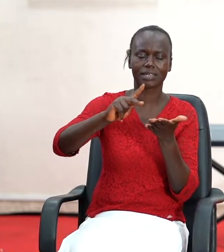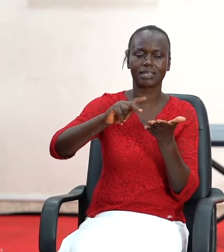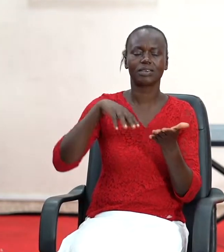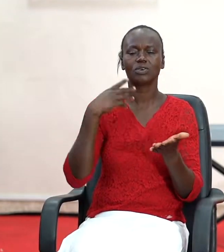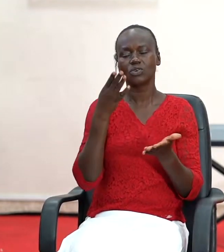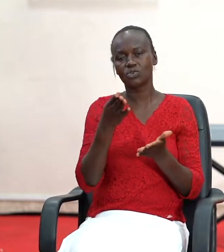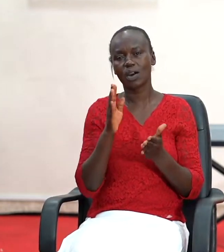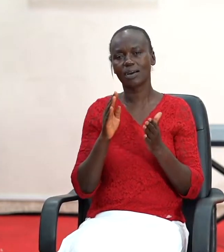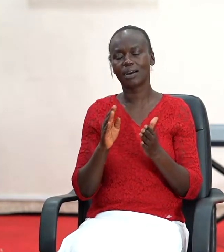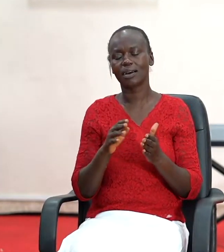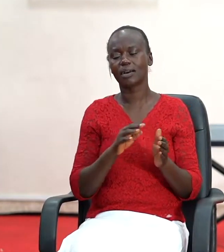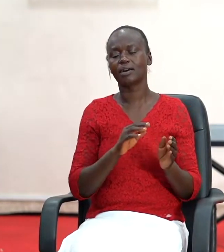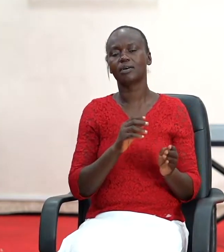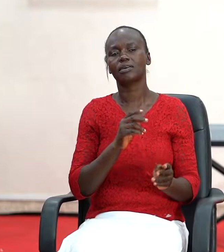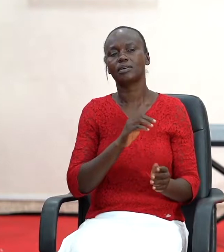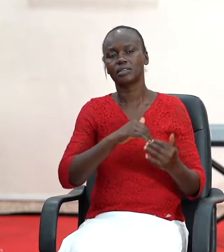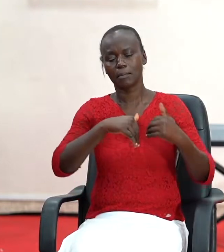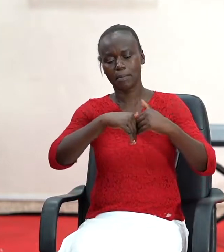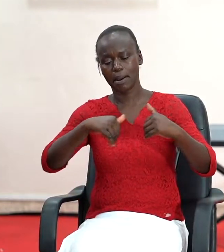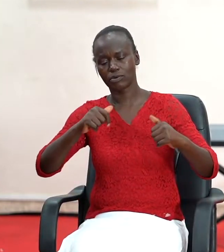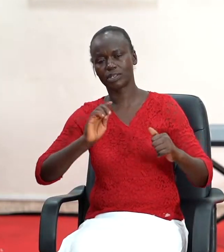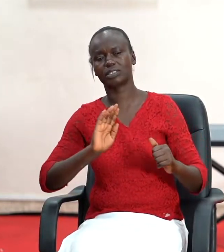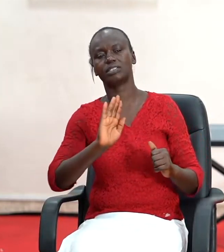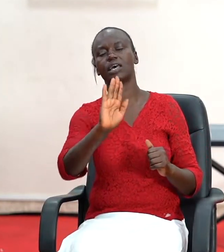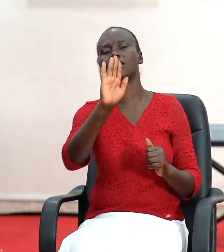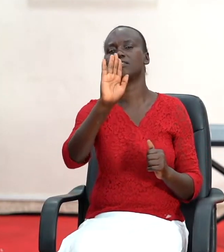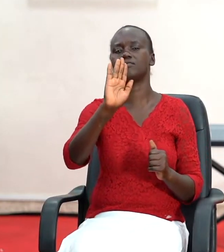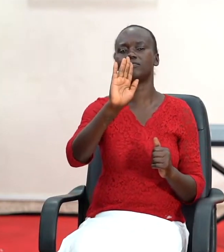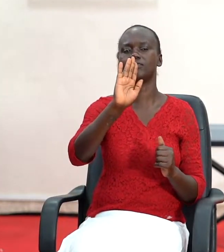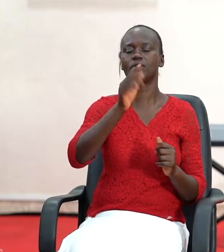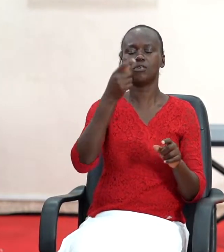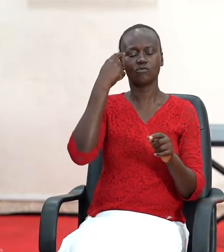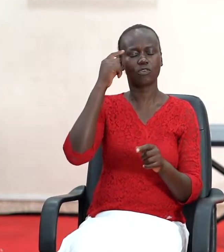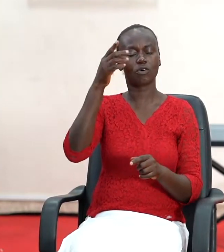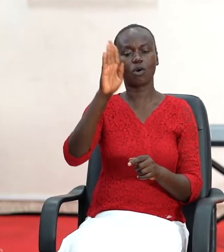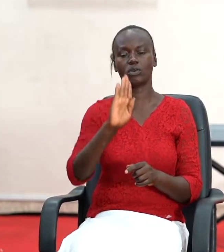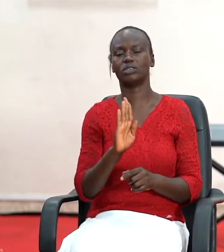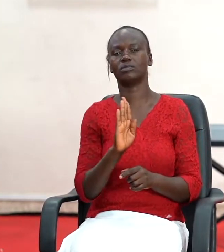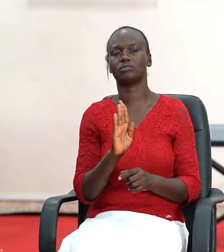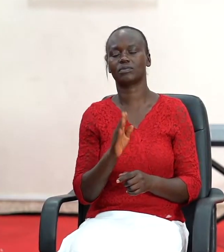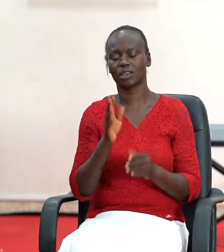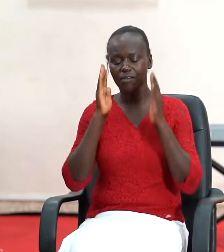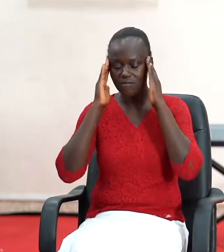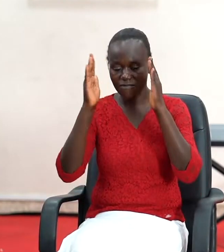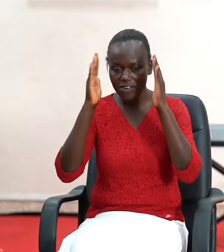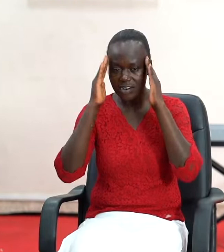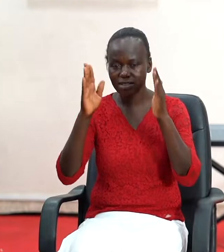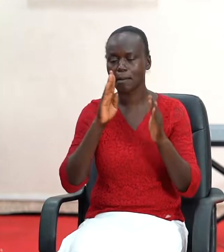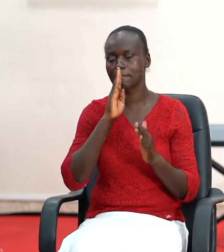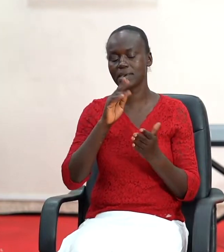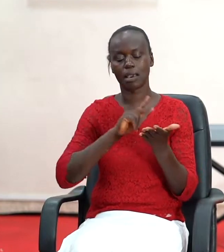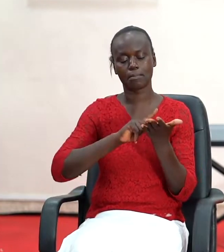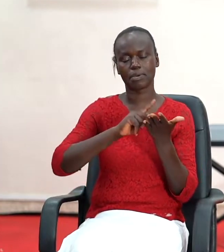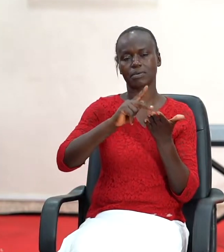you should set yourself apart to God instead of God and godliness. Focus on being pure as opposed to